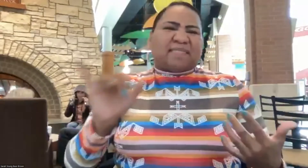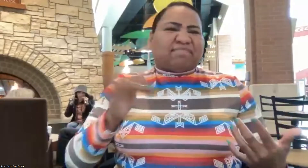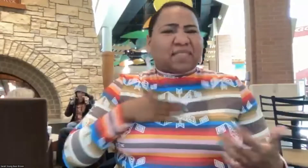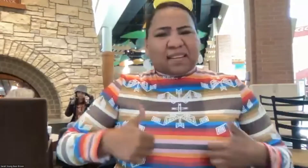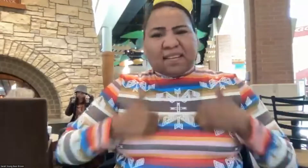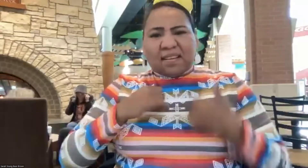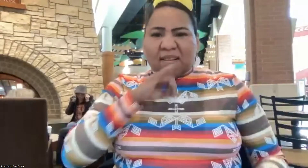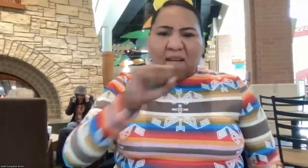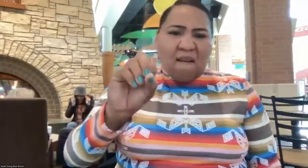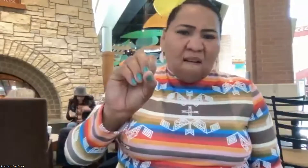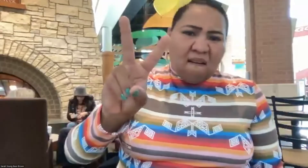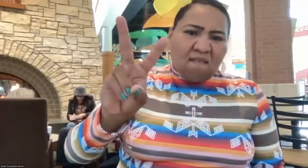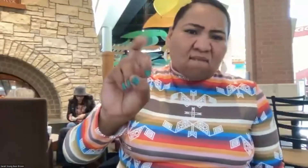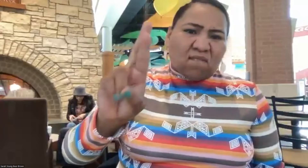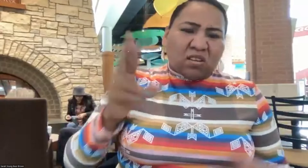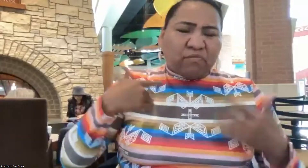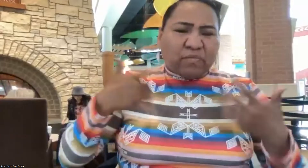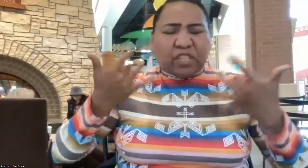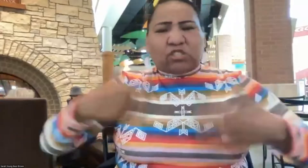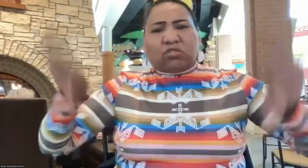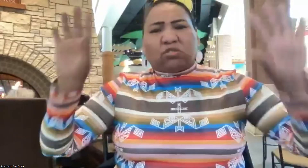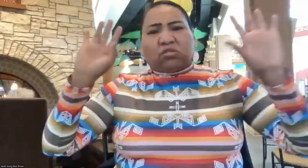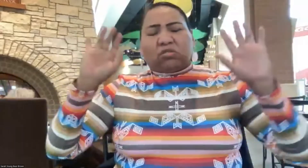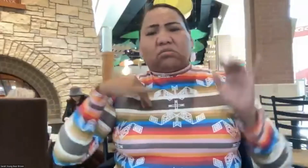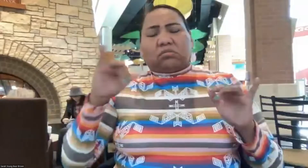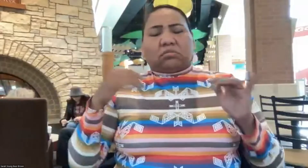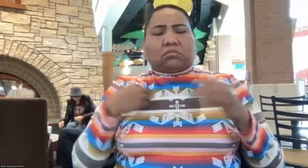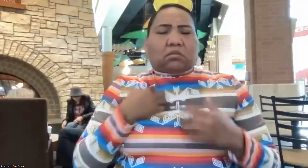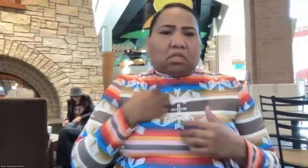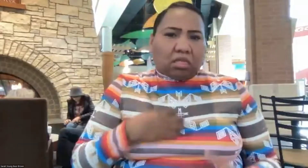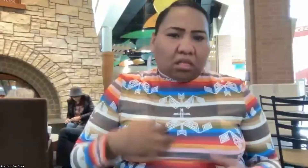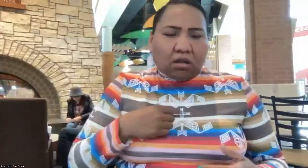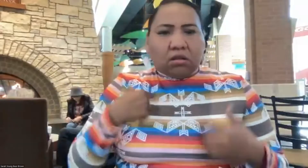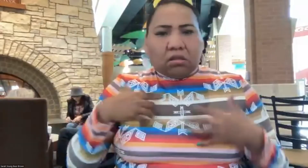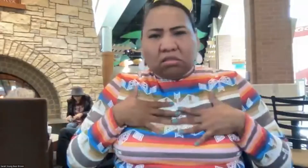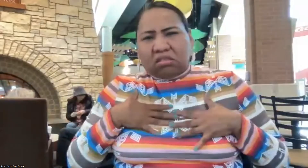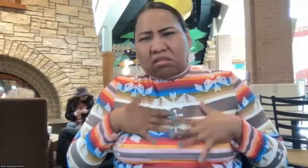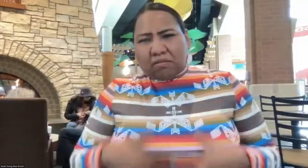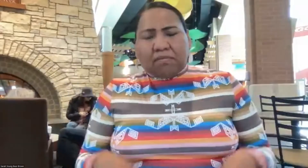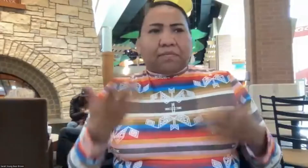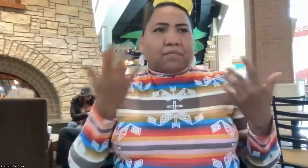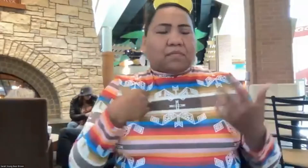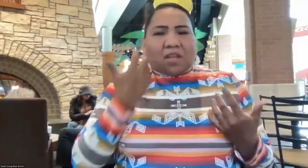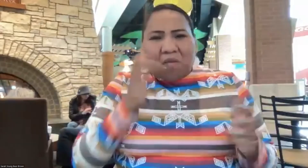And at that moment, I thought my life is over.